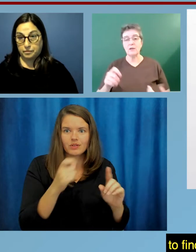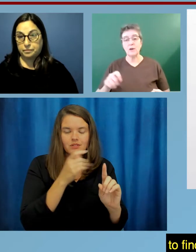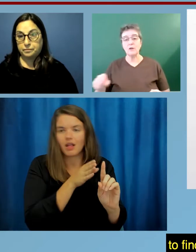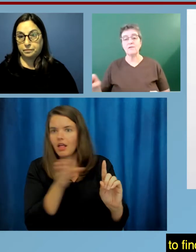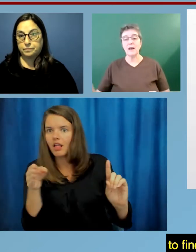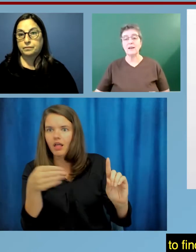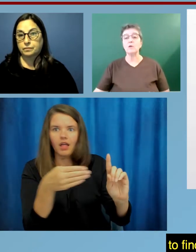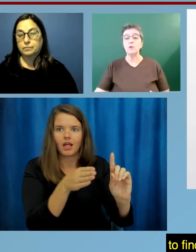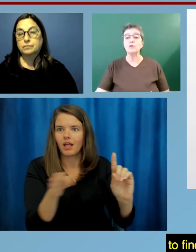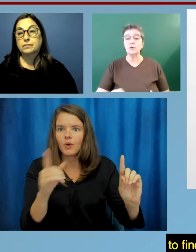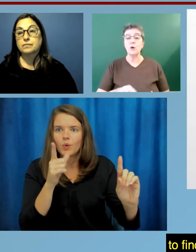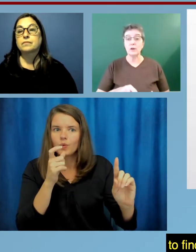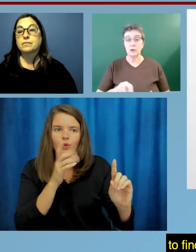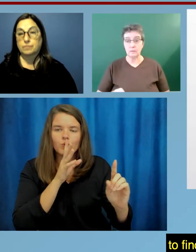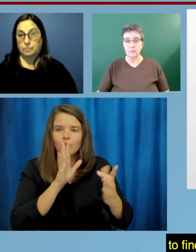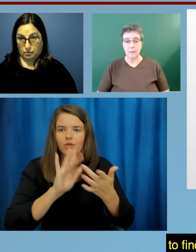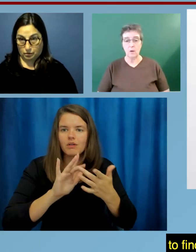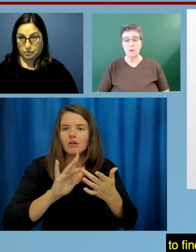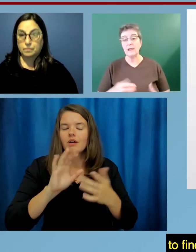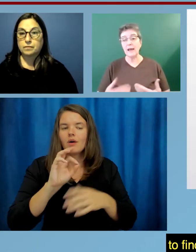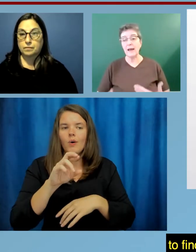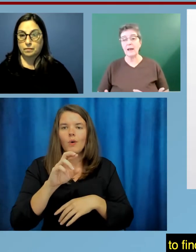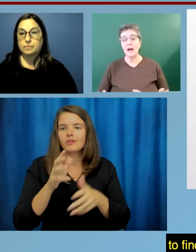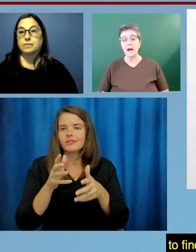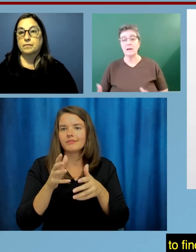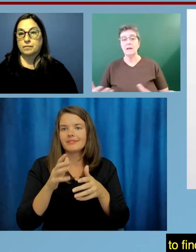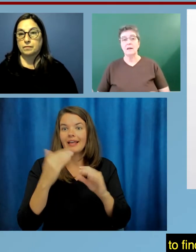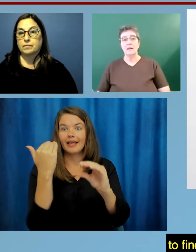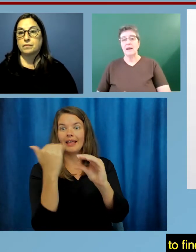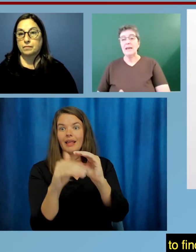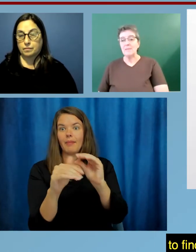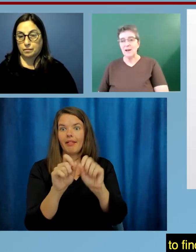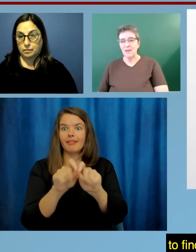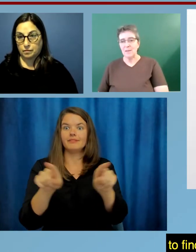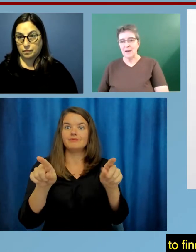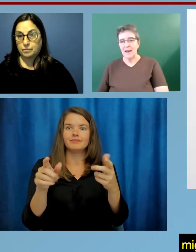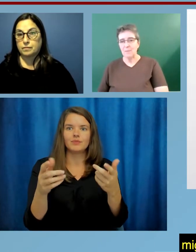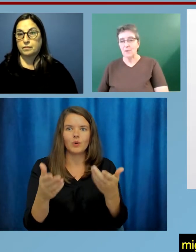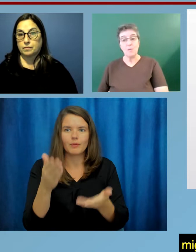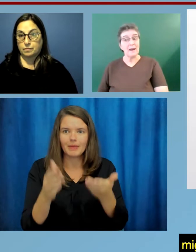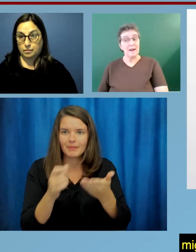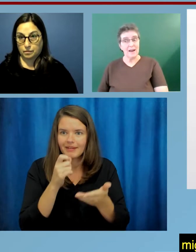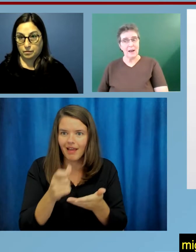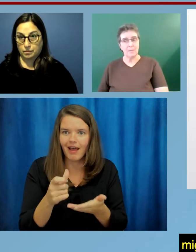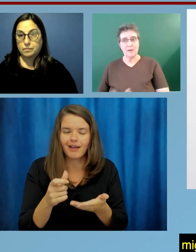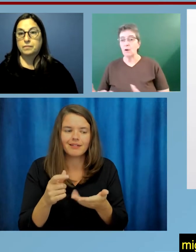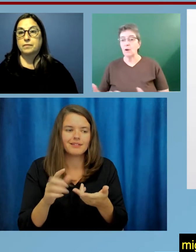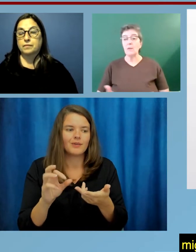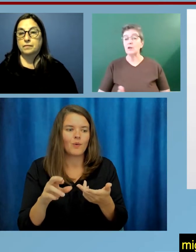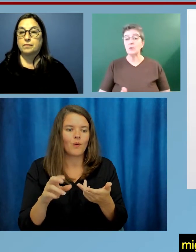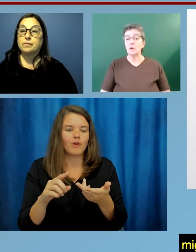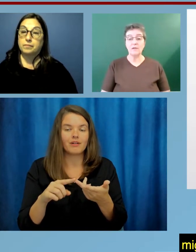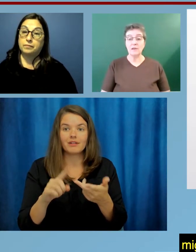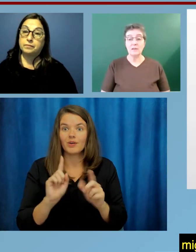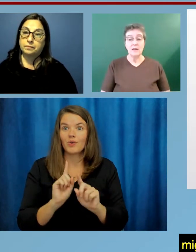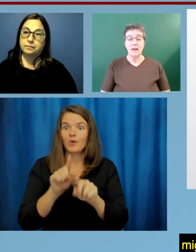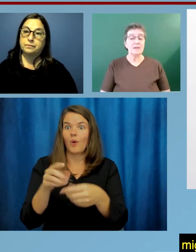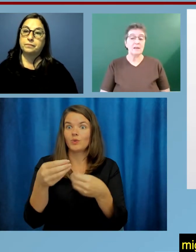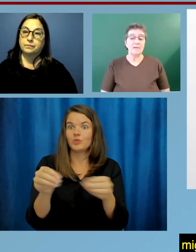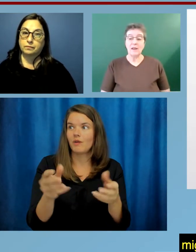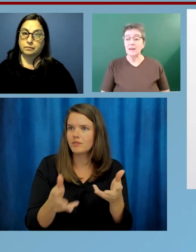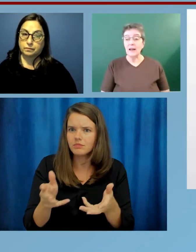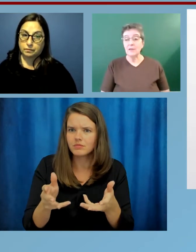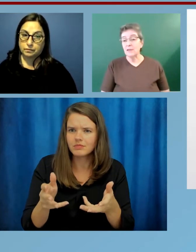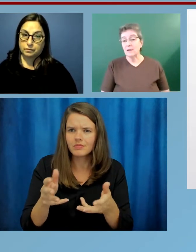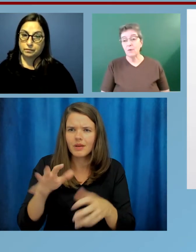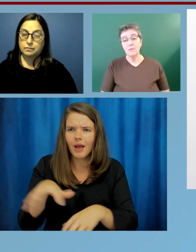rather than trying to find out who to talk to, or relying on an email that might happen or might not happen, or going to an office and